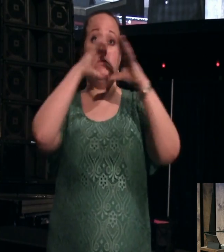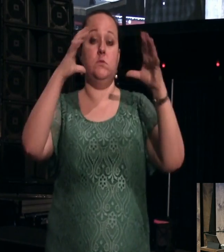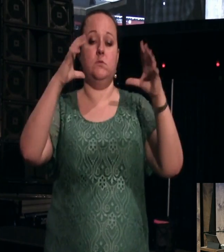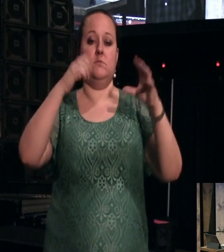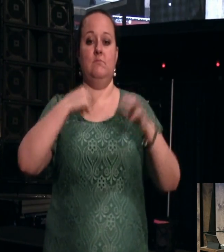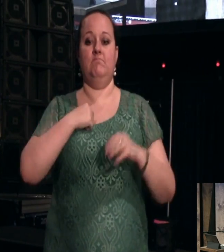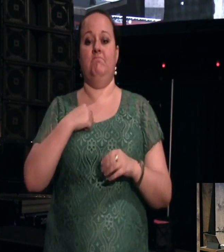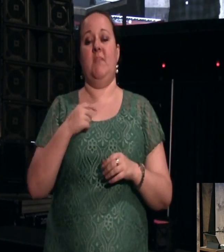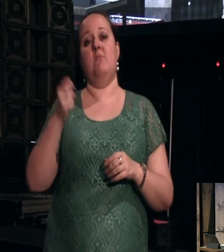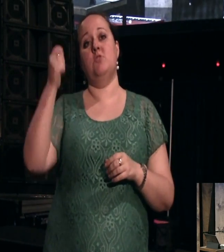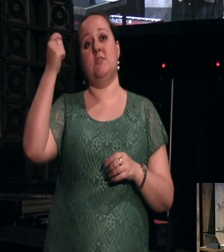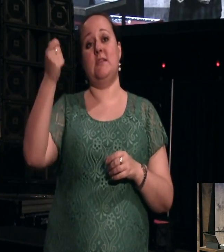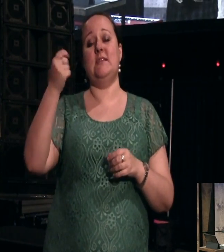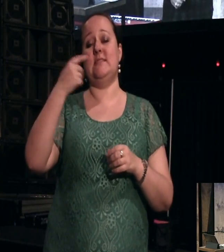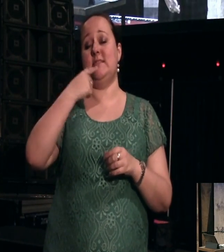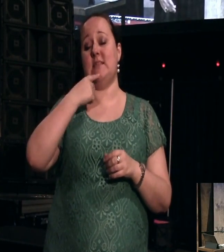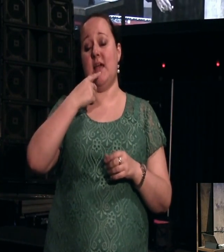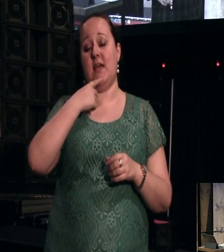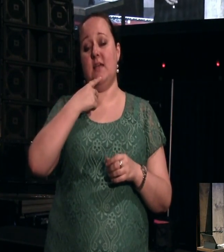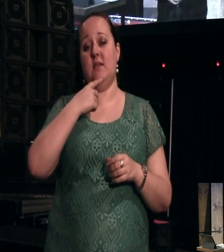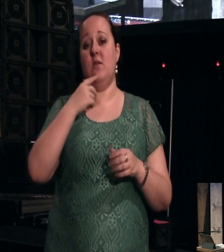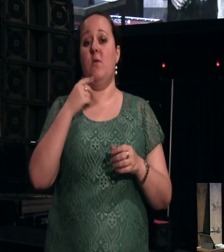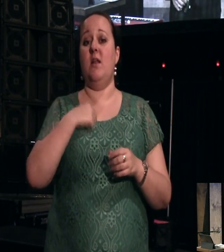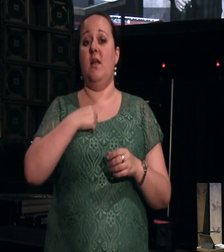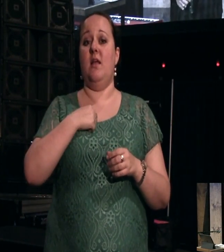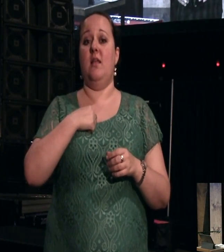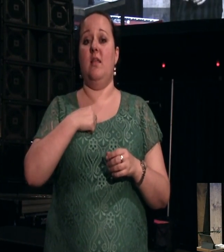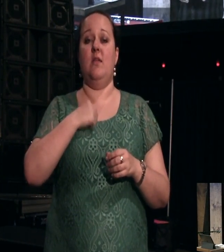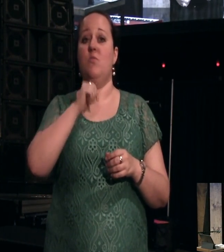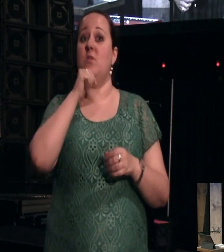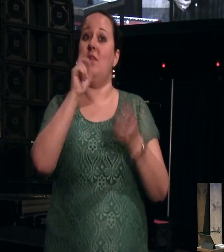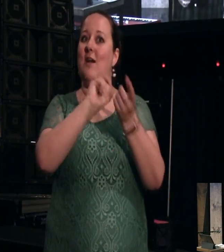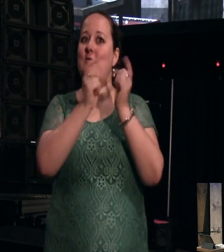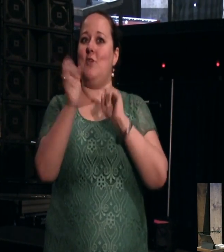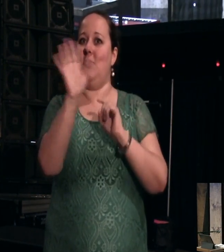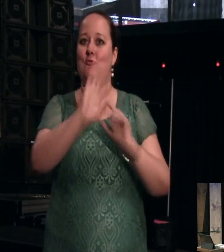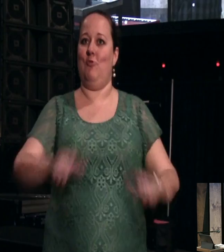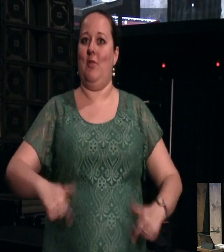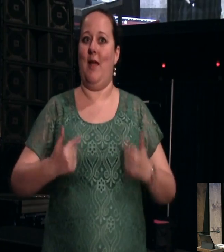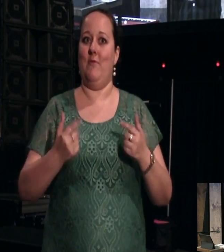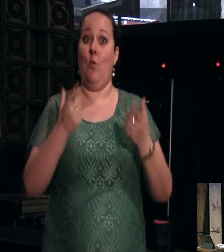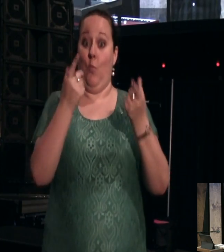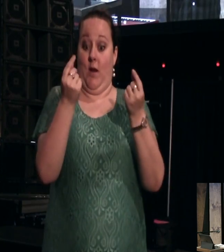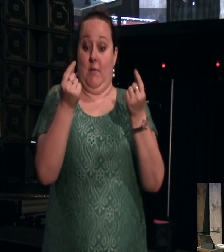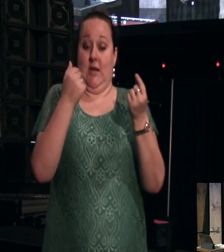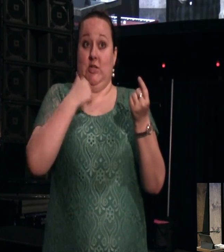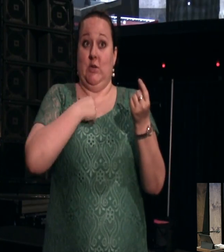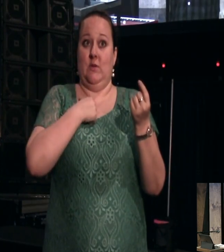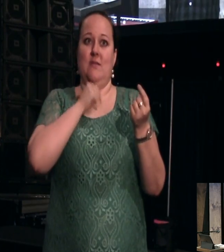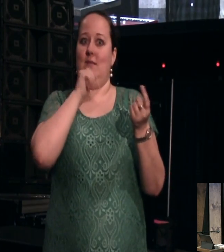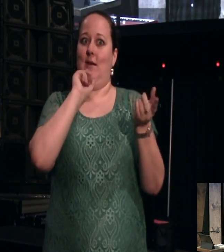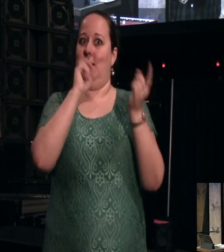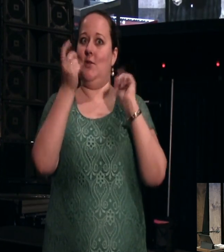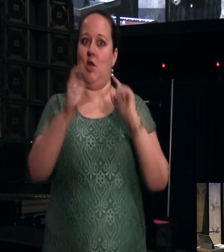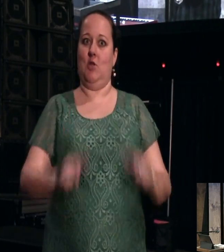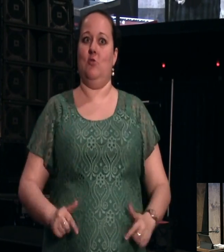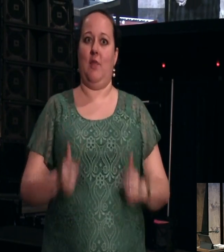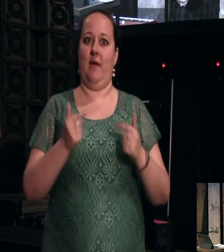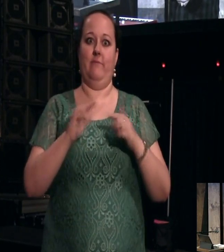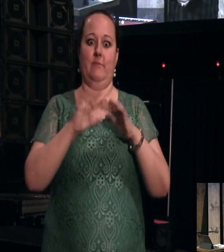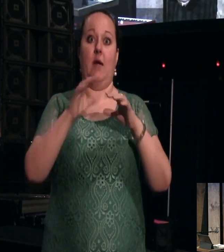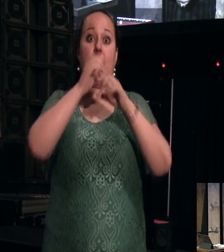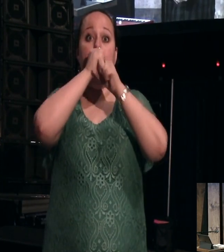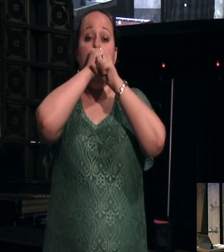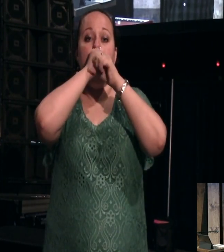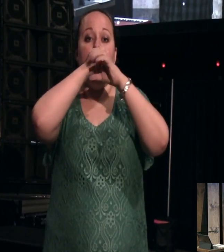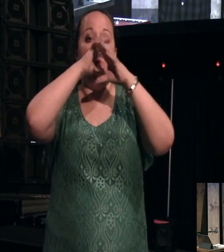I have on stage with me a balloon, and I'm just going to preface this illustration, just say what I'm about to do will not change your life, all right?